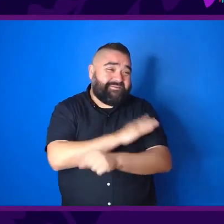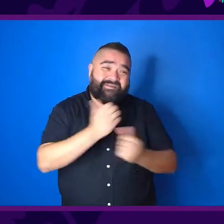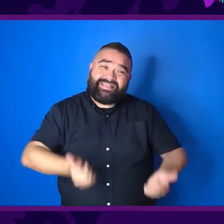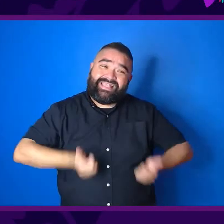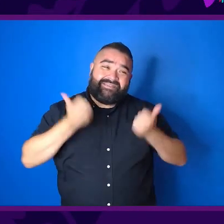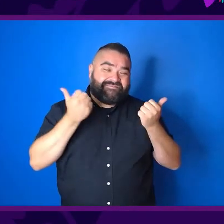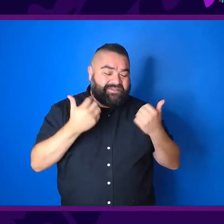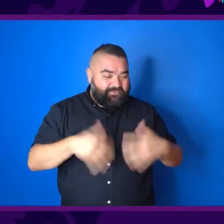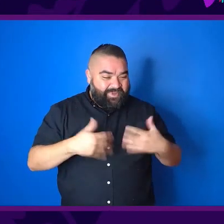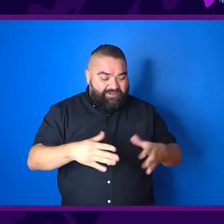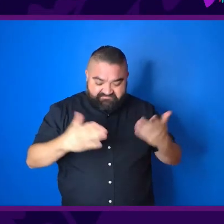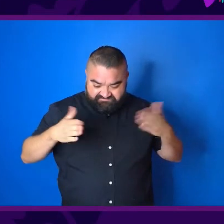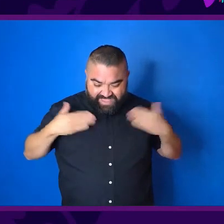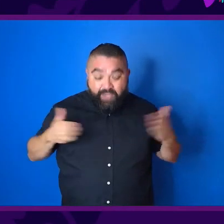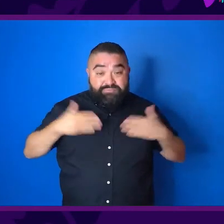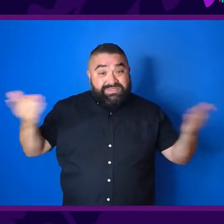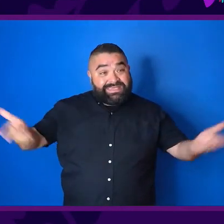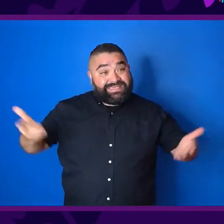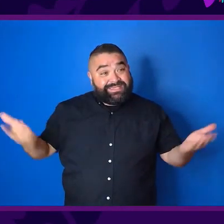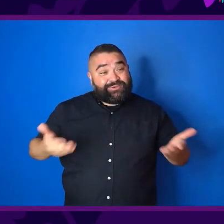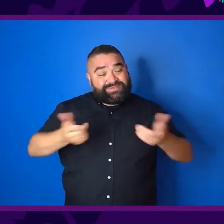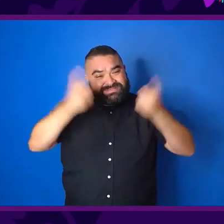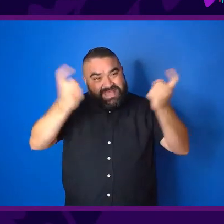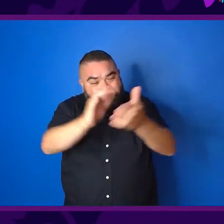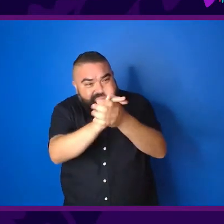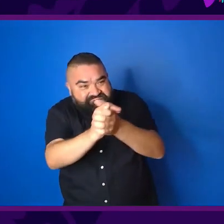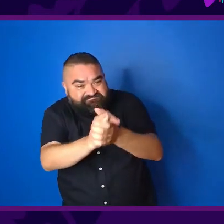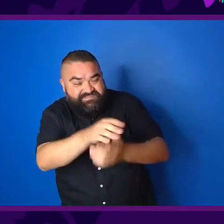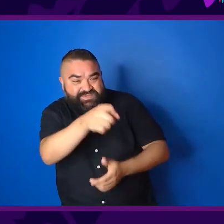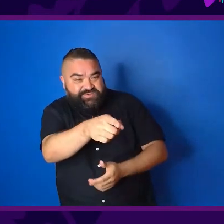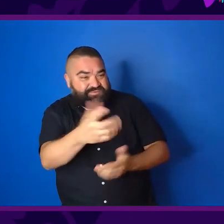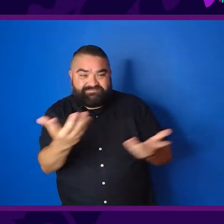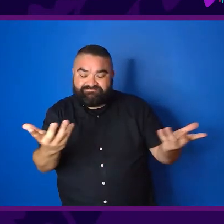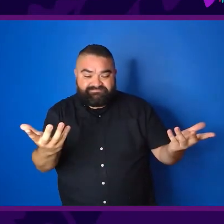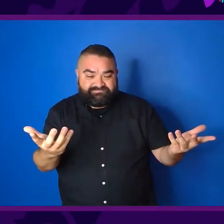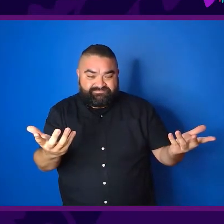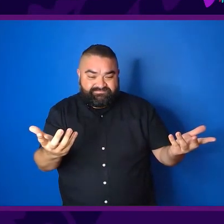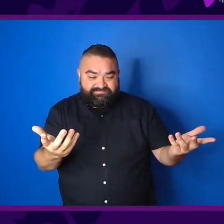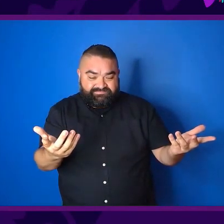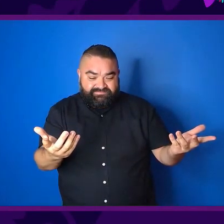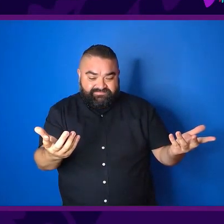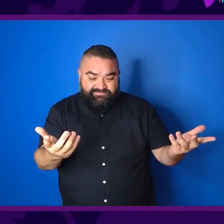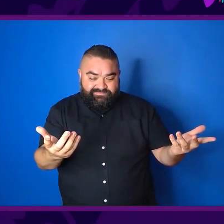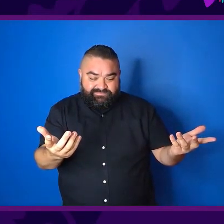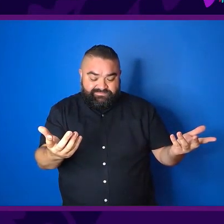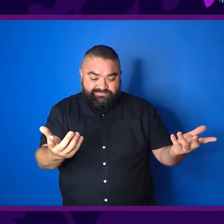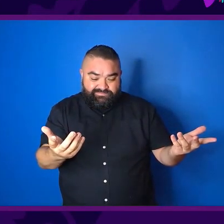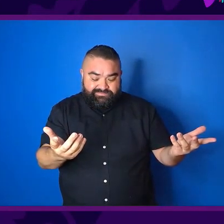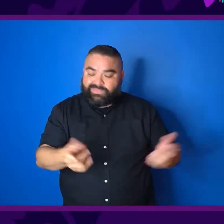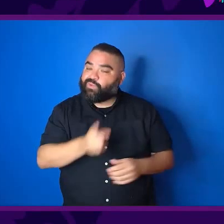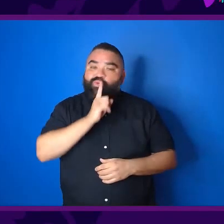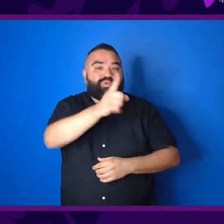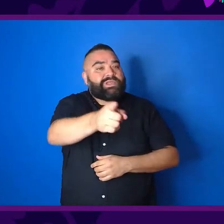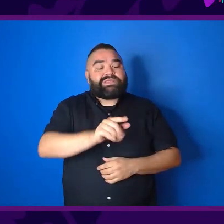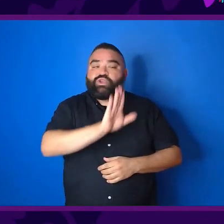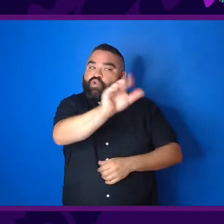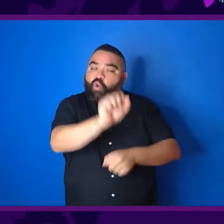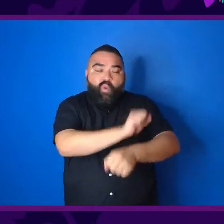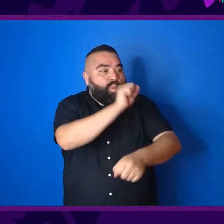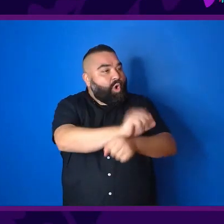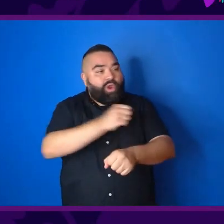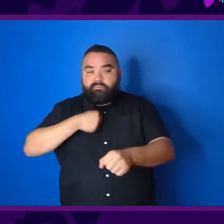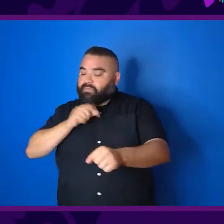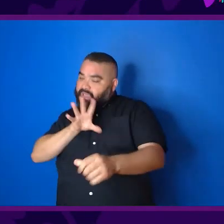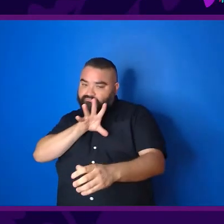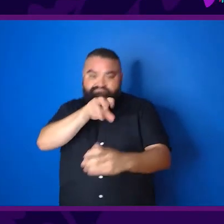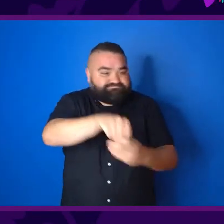here and celebrate you and to, really build upon all of the work you have done your entire